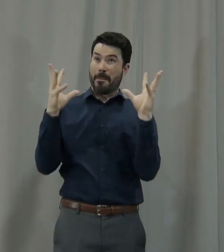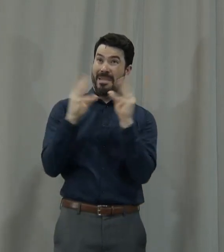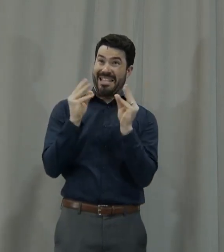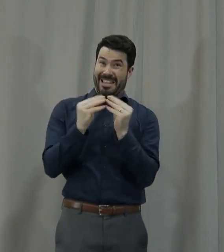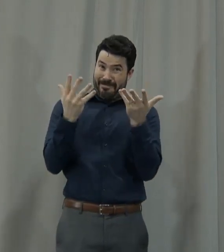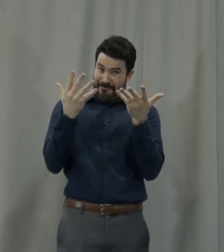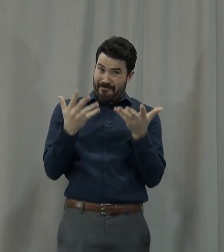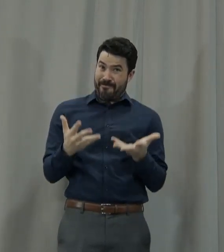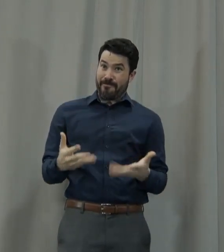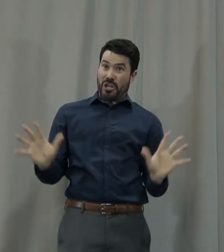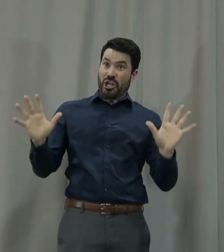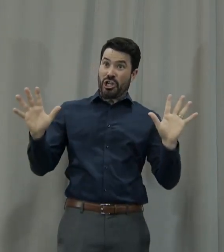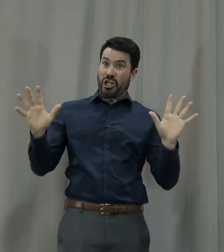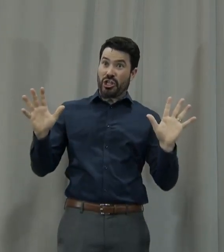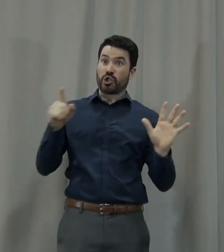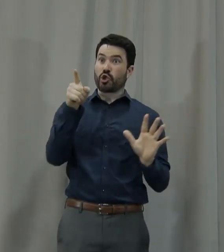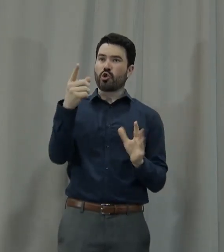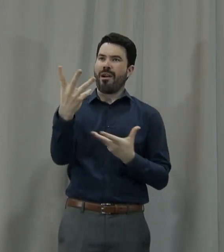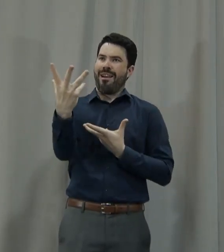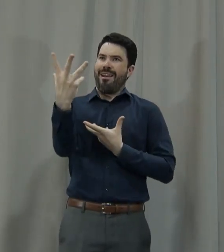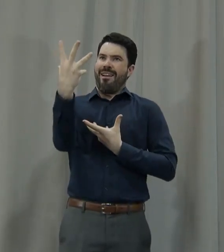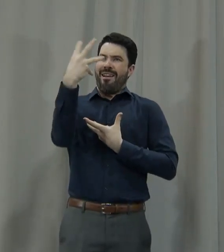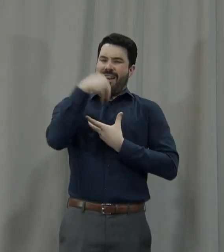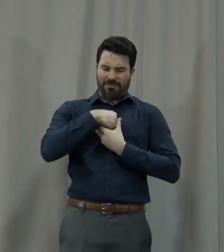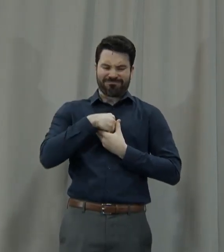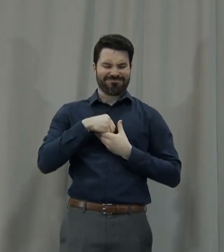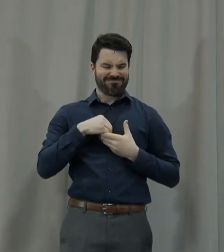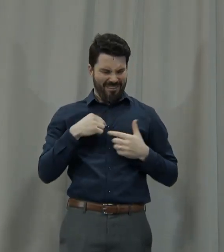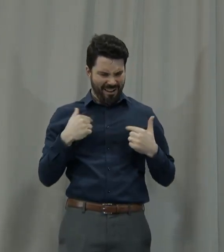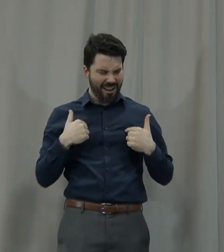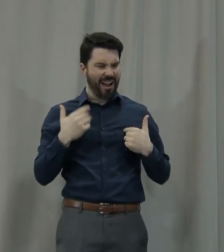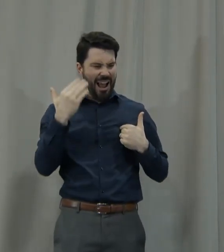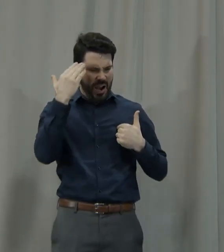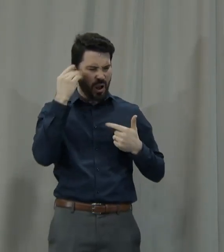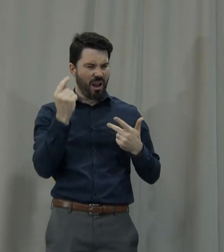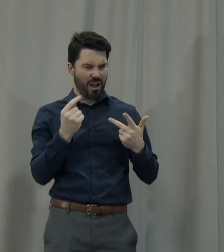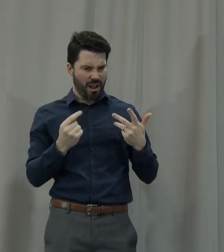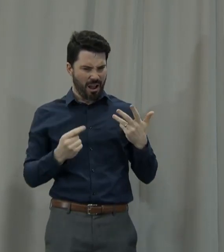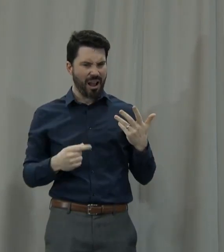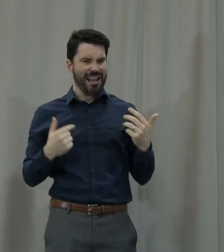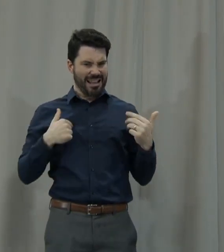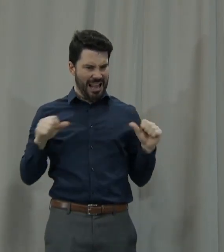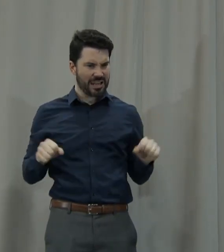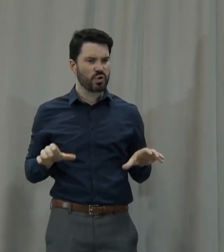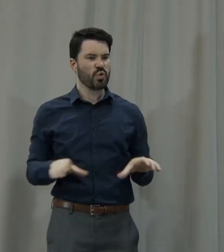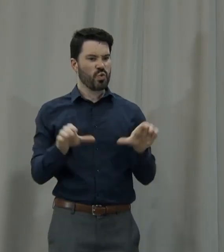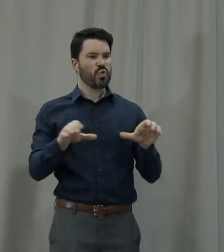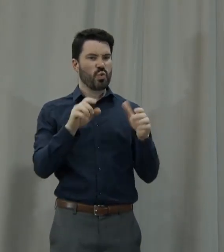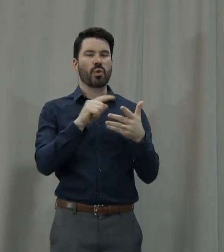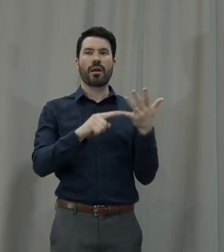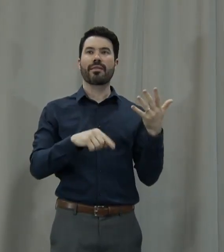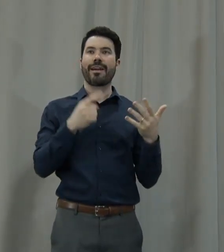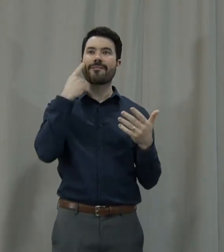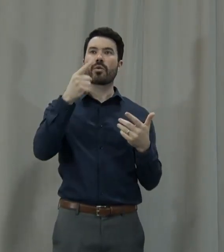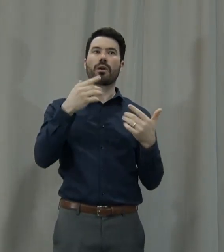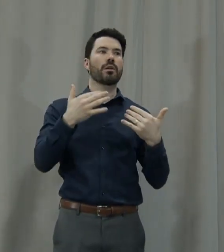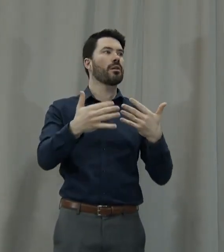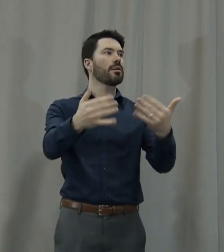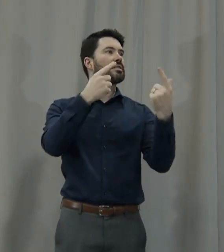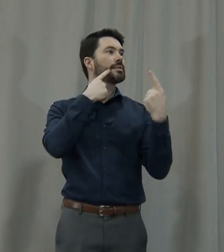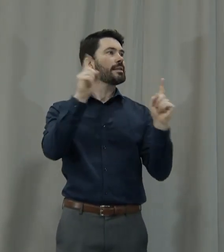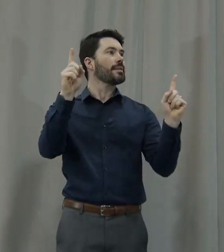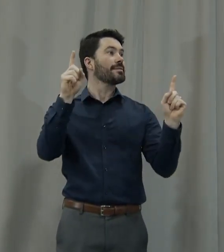a list of actionable items and initiatives that will help drive those results, I think we will have had a successful